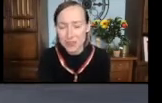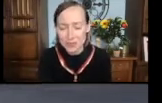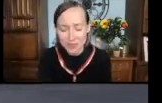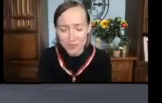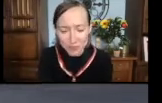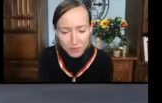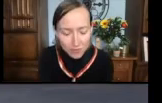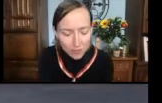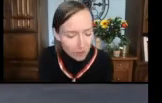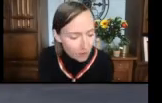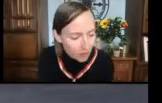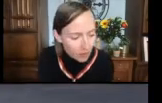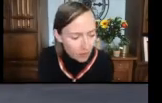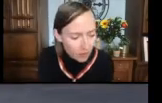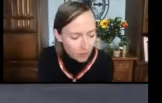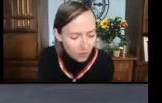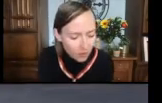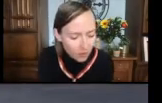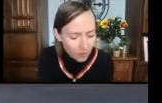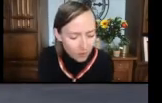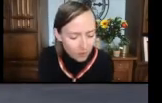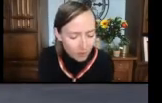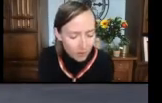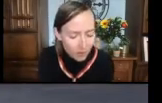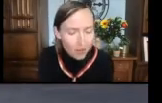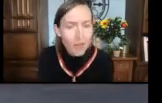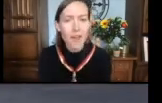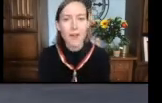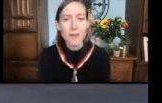do Auntie? Do you know how to sign Auntie?